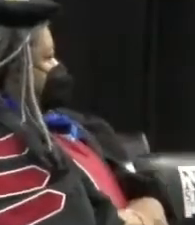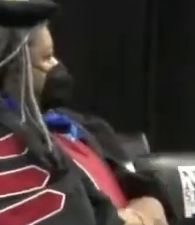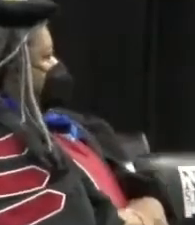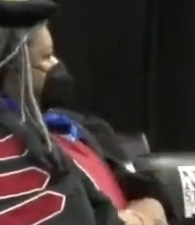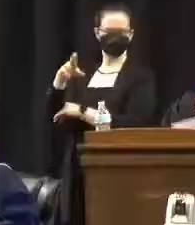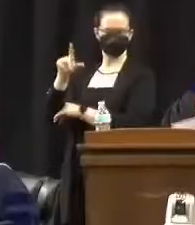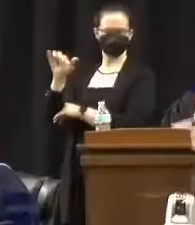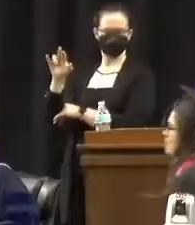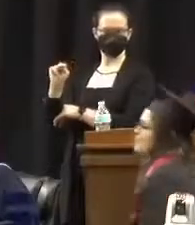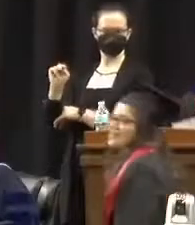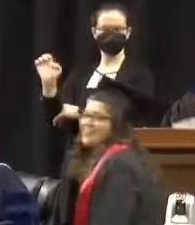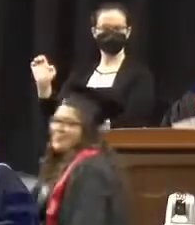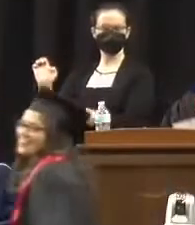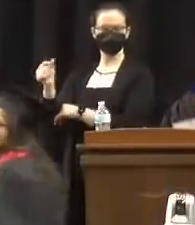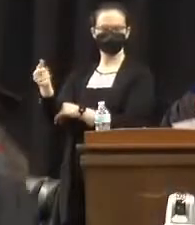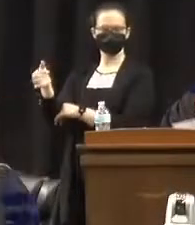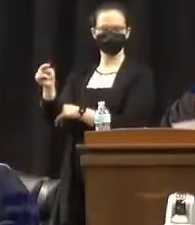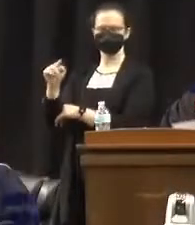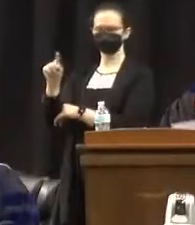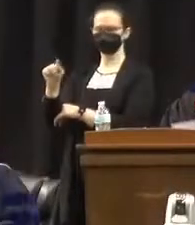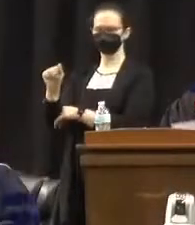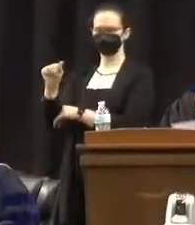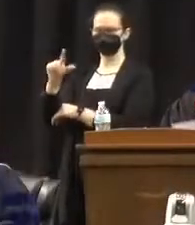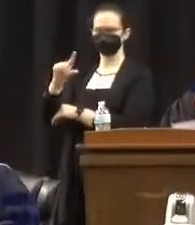Jacqueline E. Gonzalez.